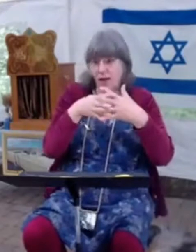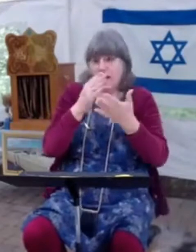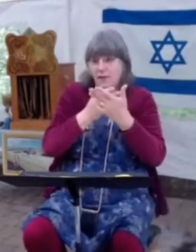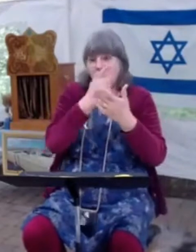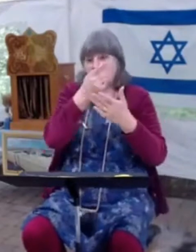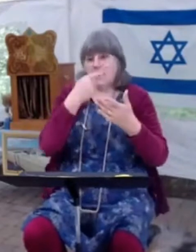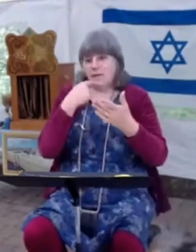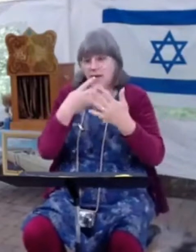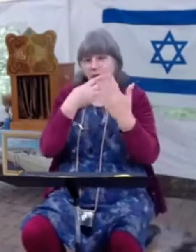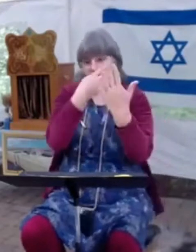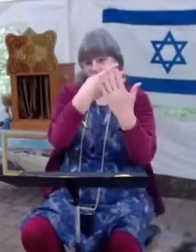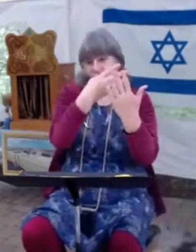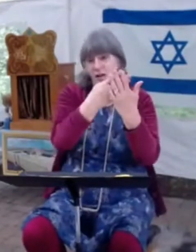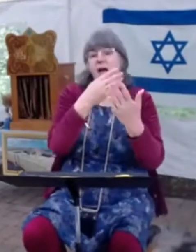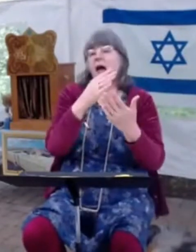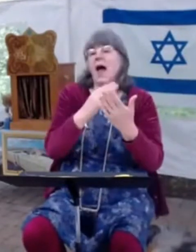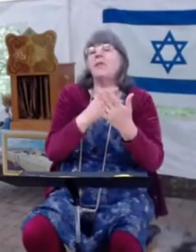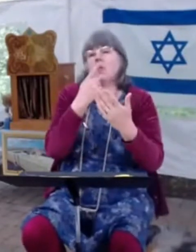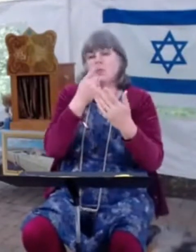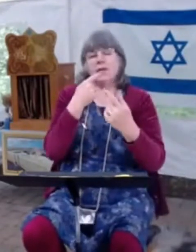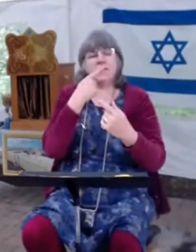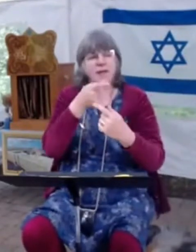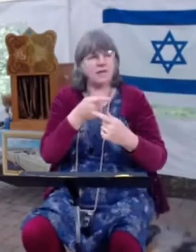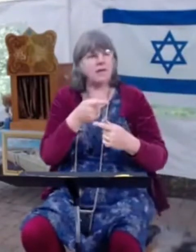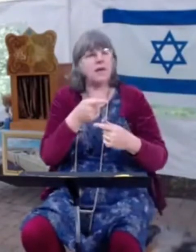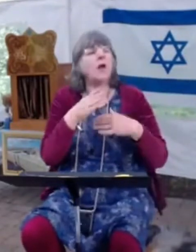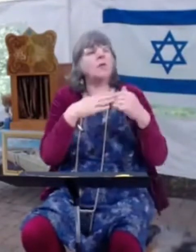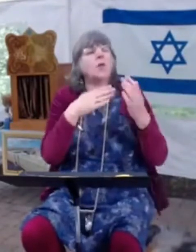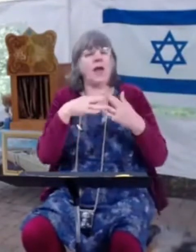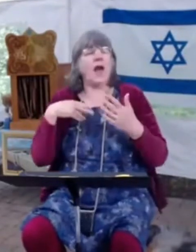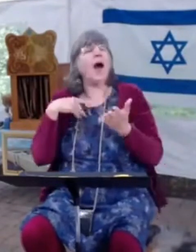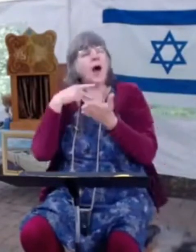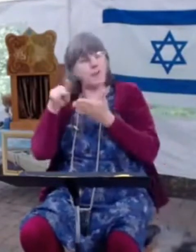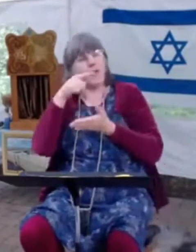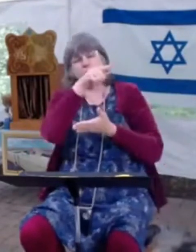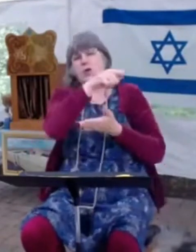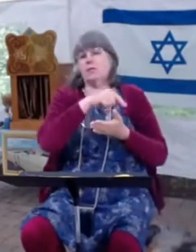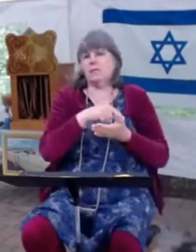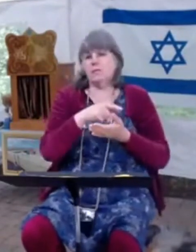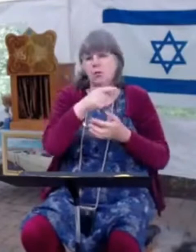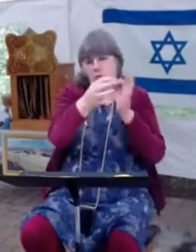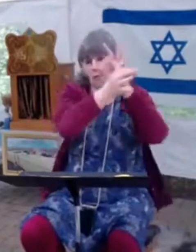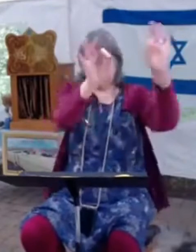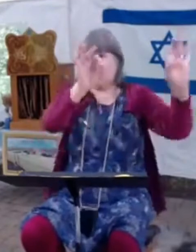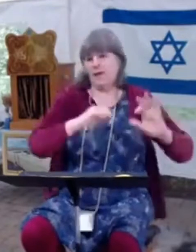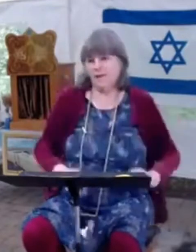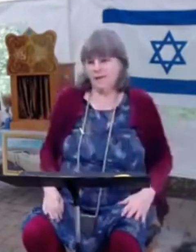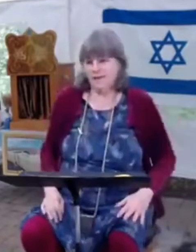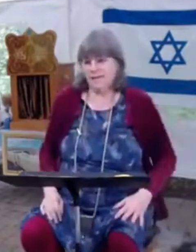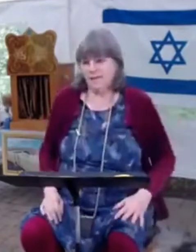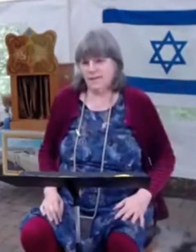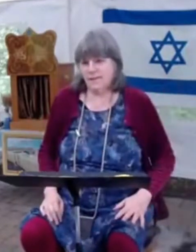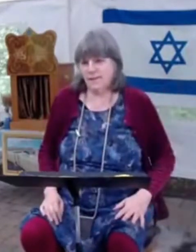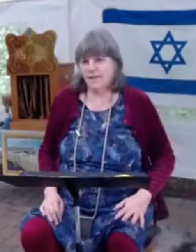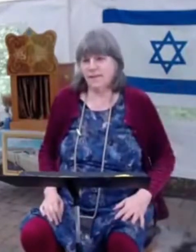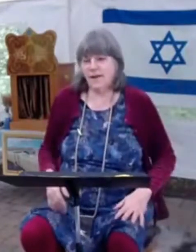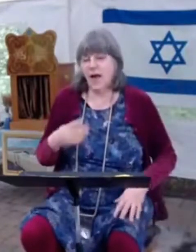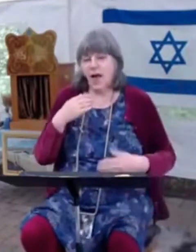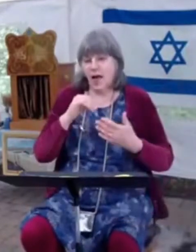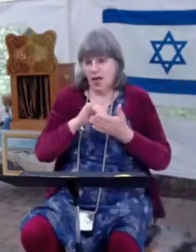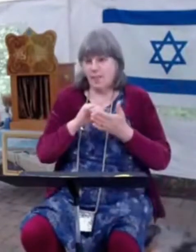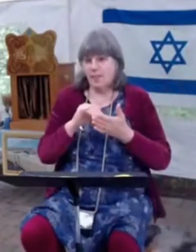After talking about the conquest of anger, lust, hatred, perjury, retaliation, he